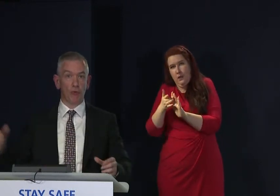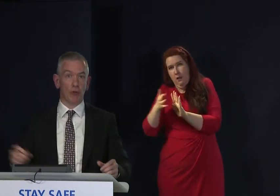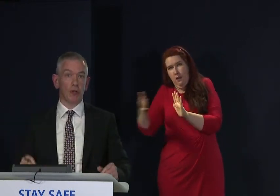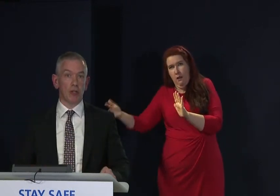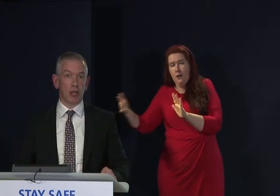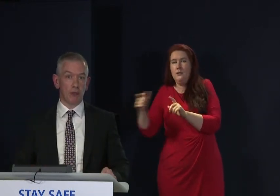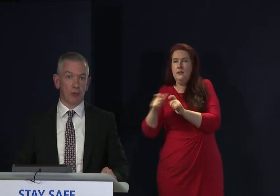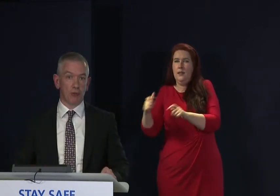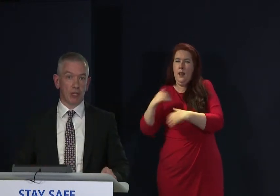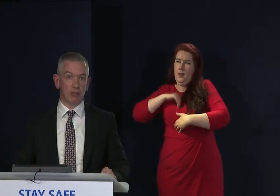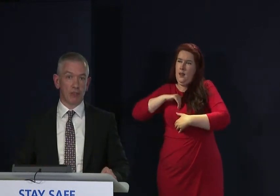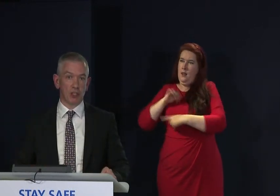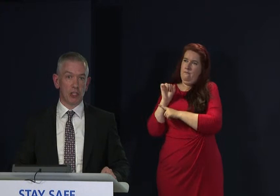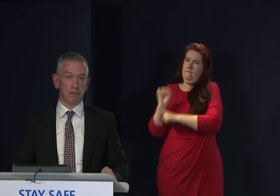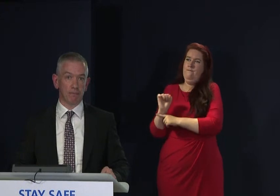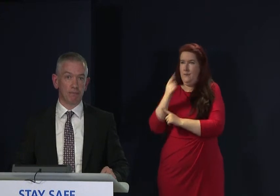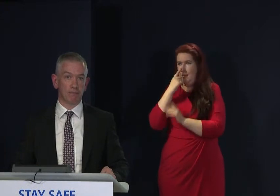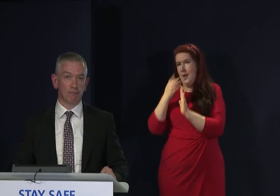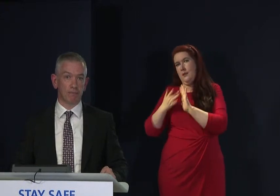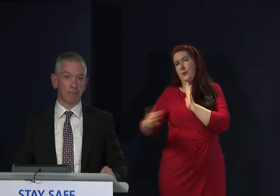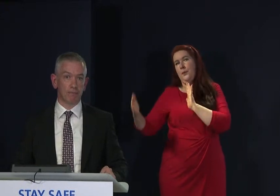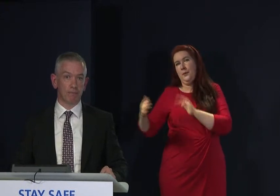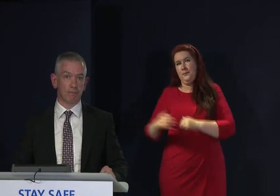to be useful for throughout the rest of this year.